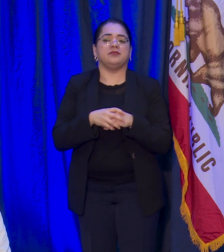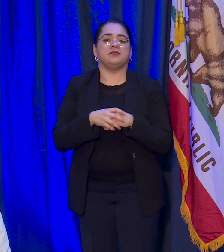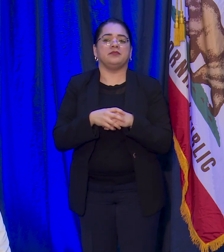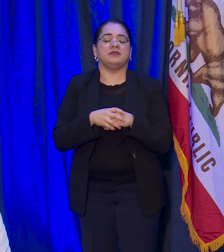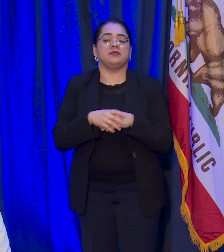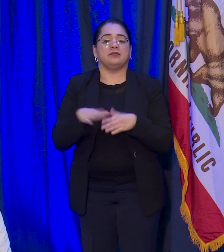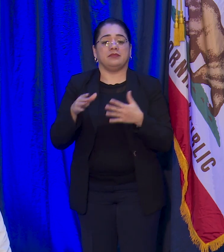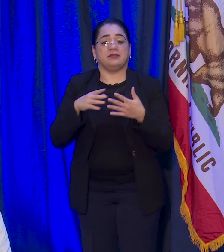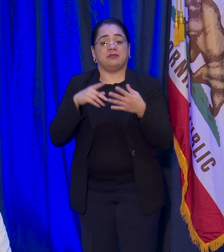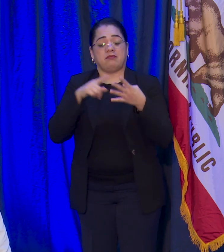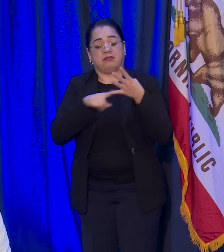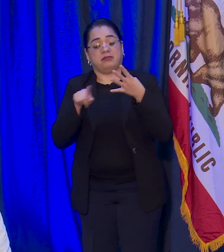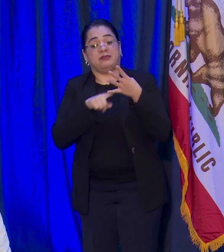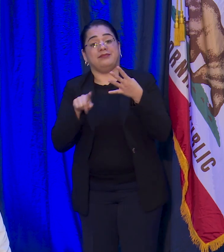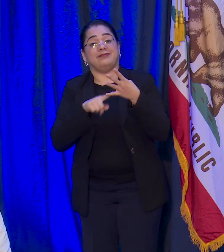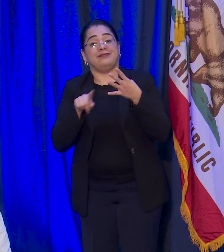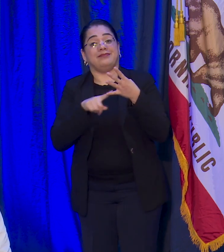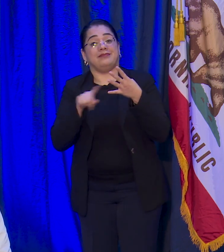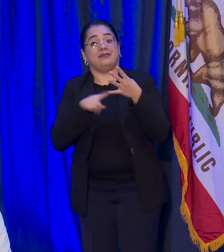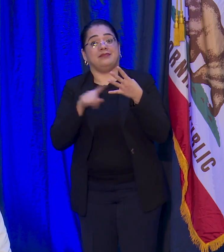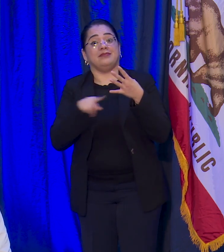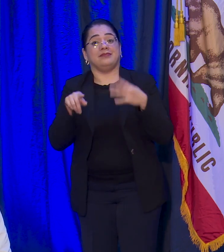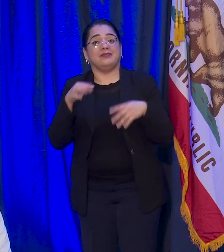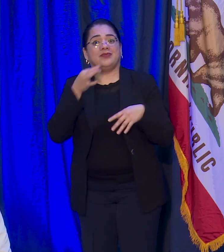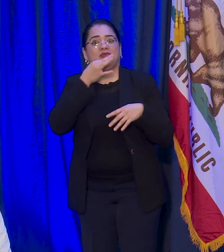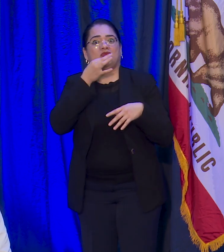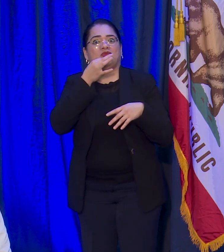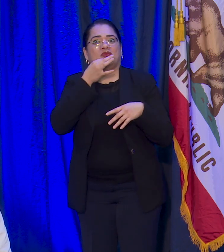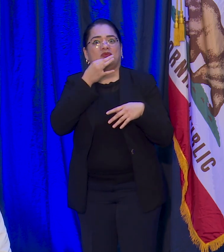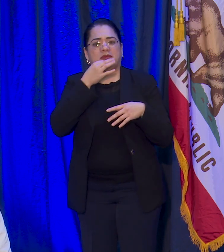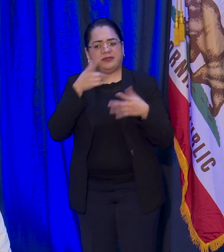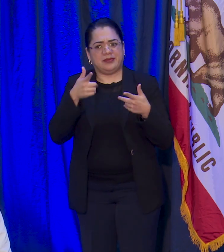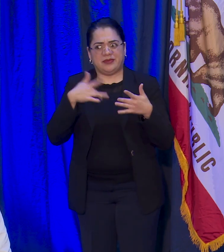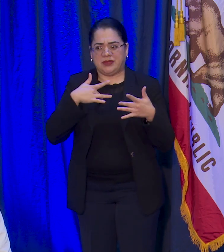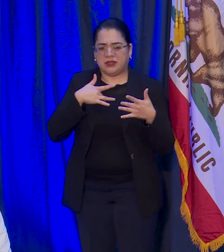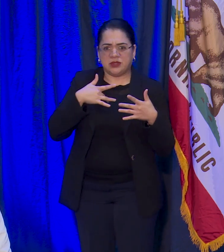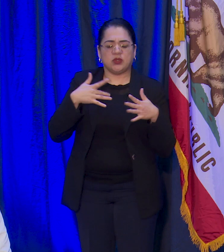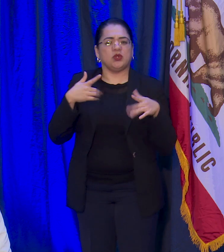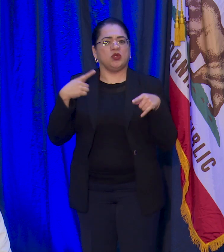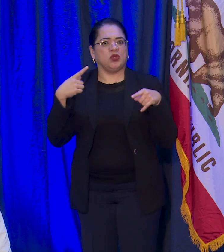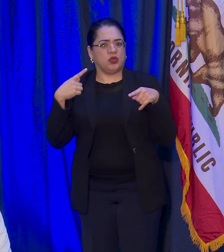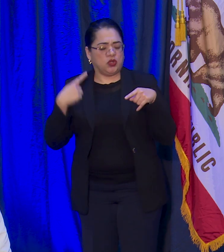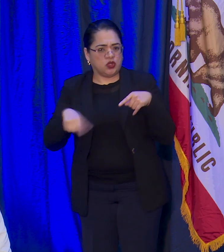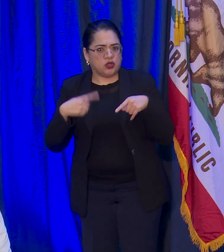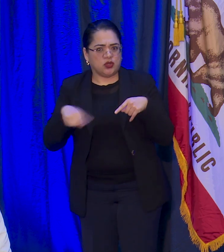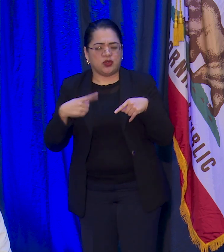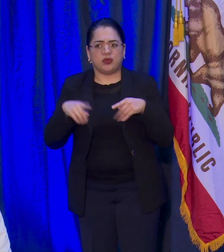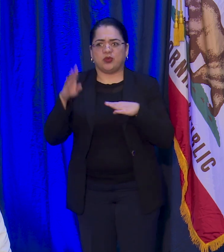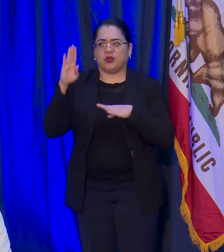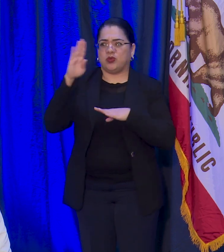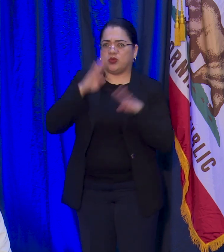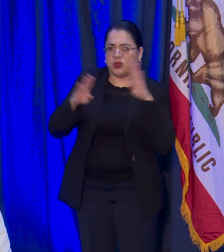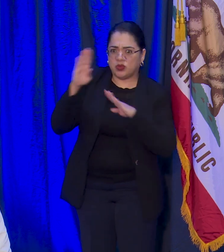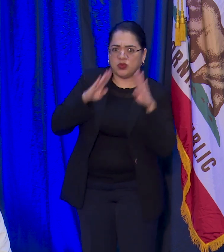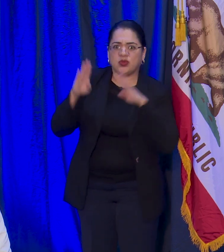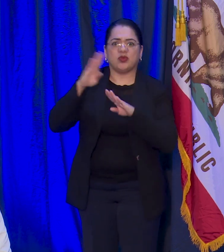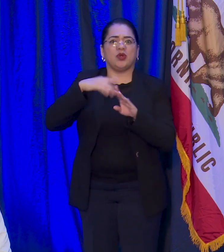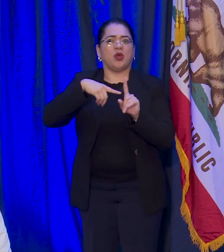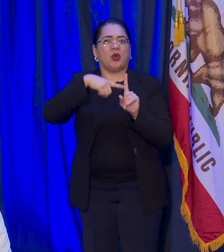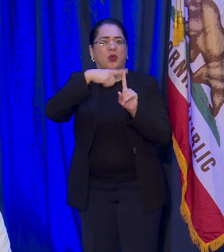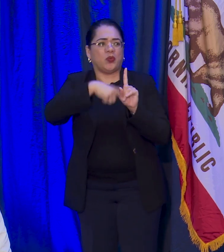the month nears, people are starting to get nervous and people are starting to get worried about the